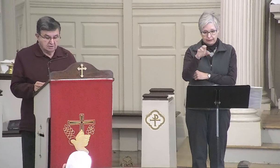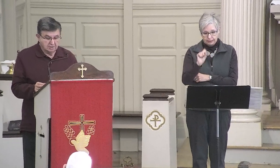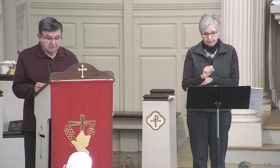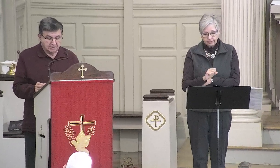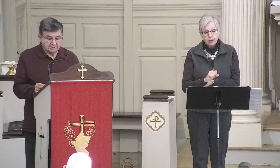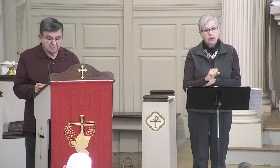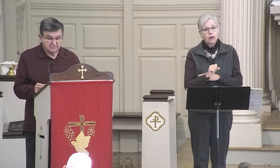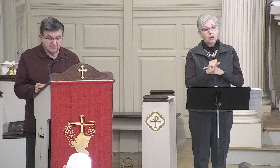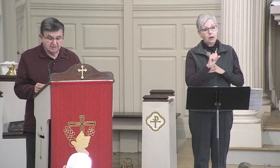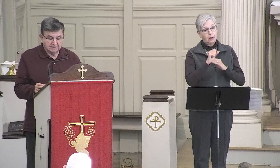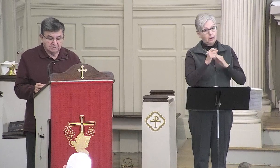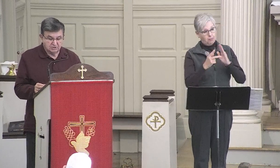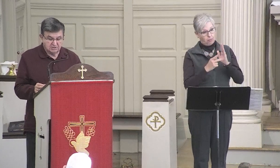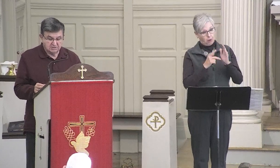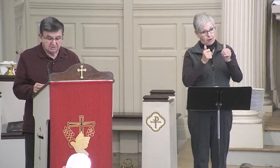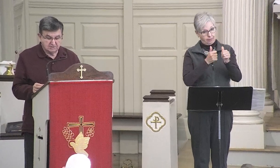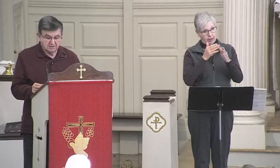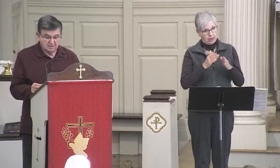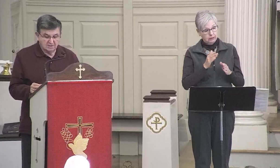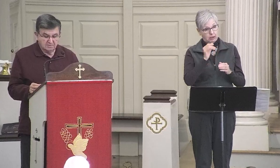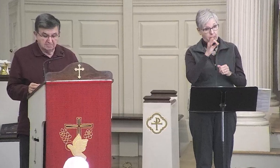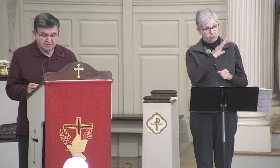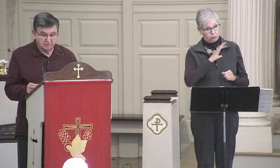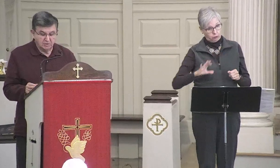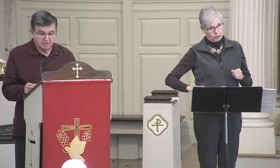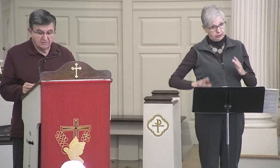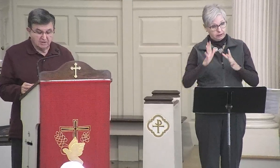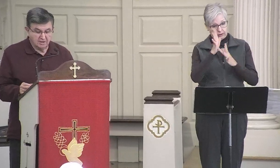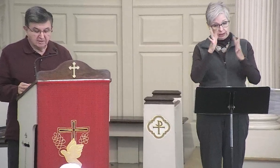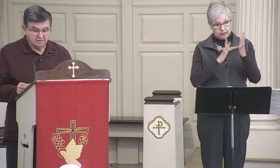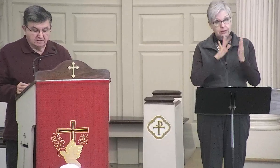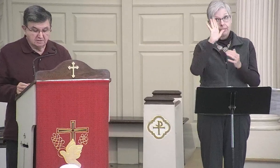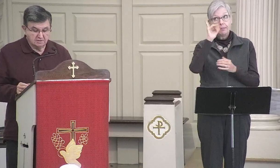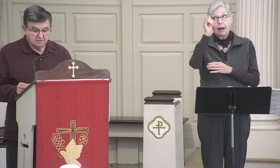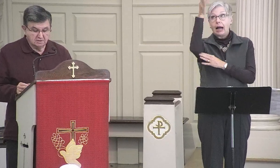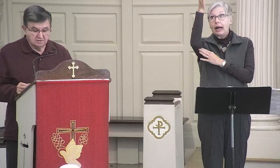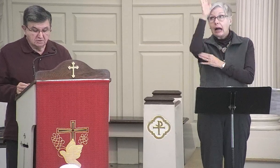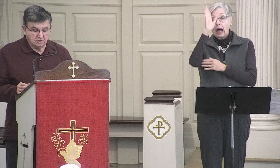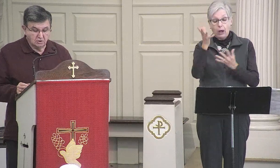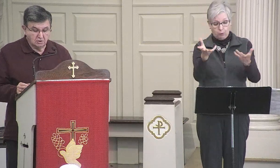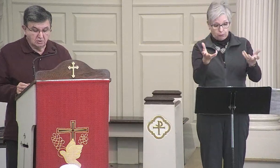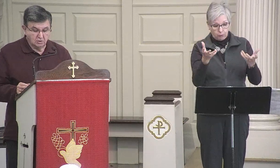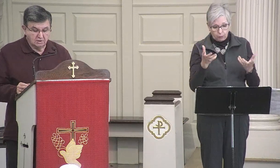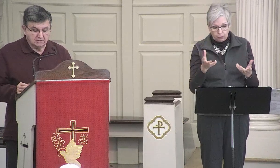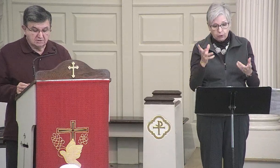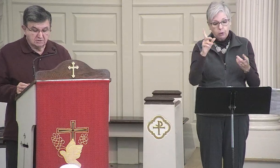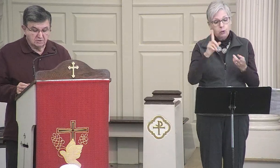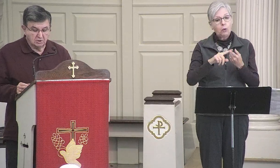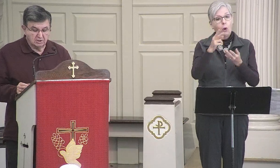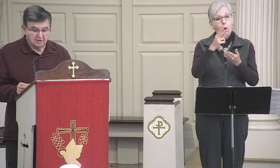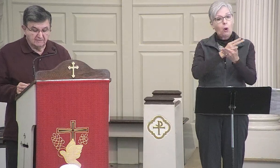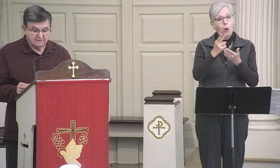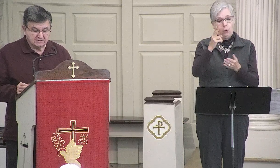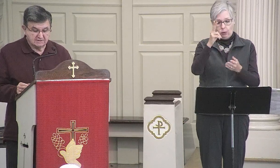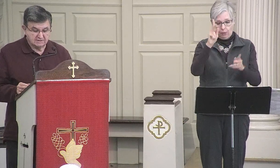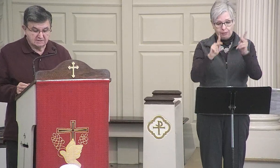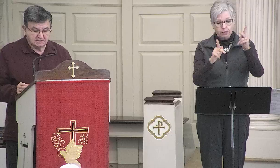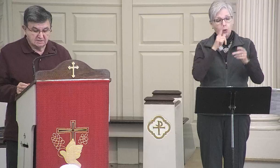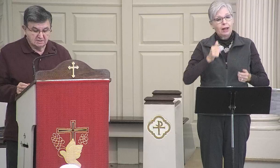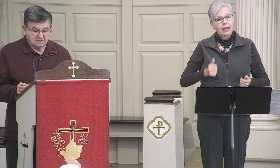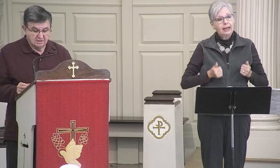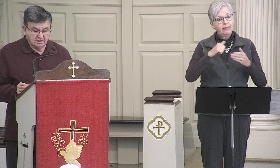Paul, an apostle of Christ Jesus, by the will of God, to the holy ones who are in